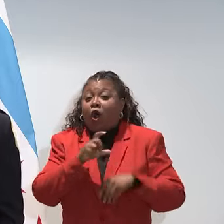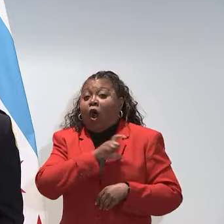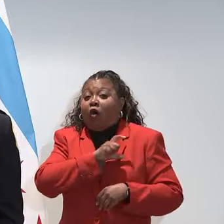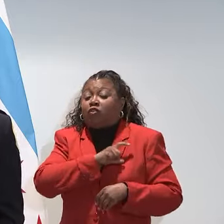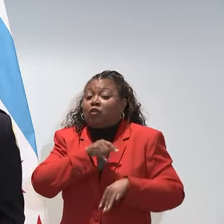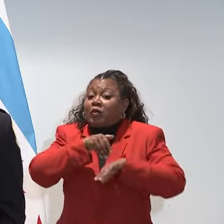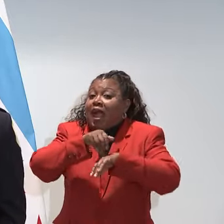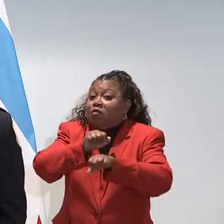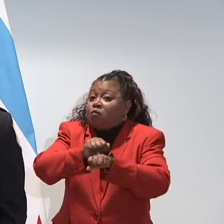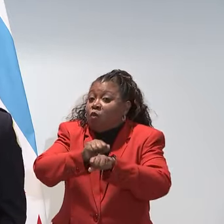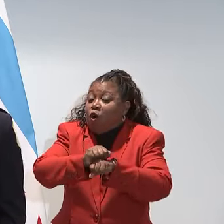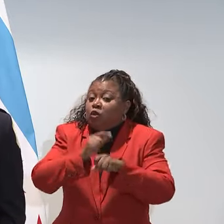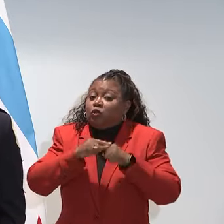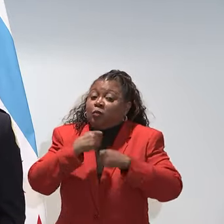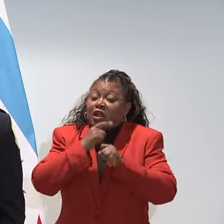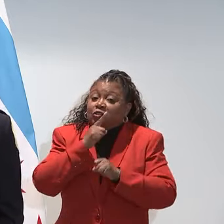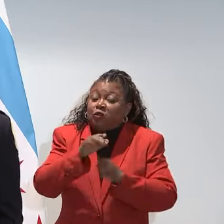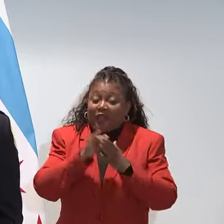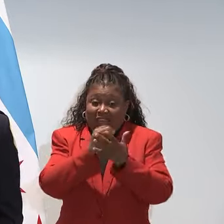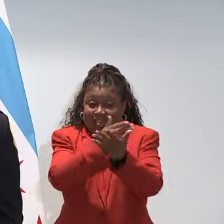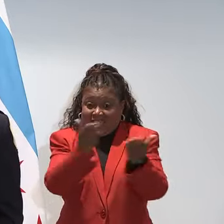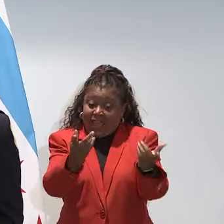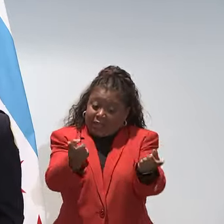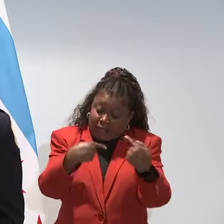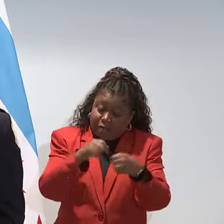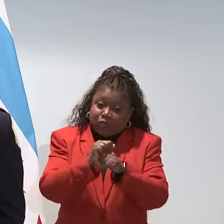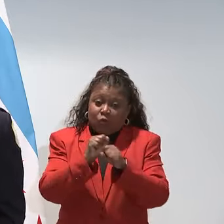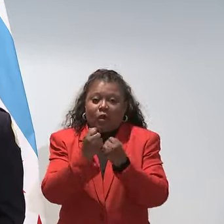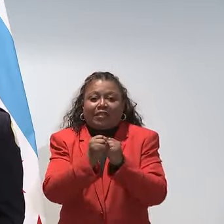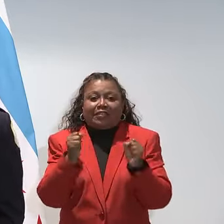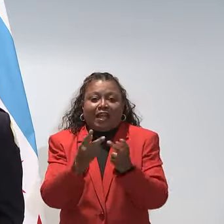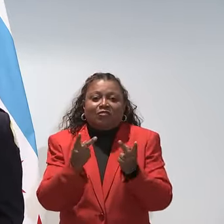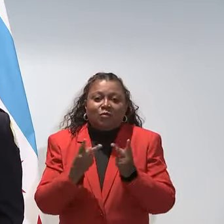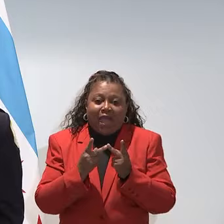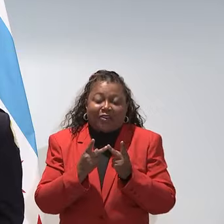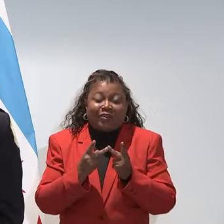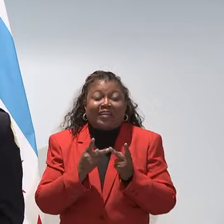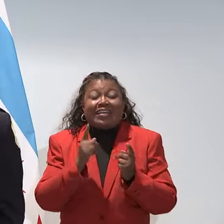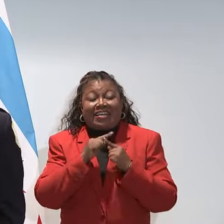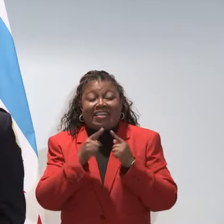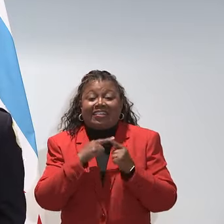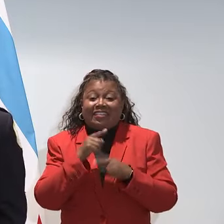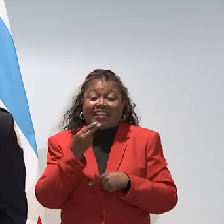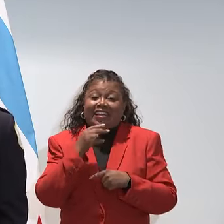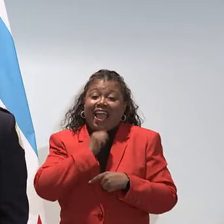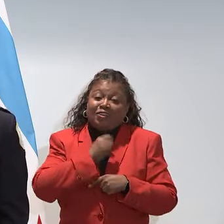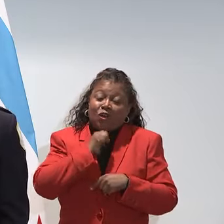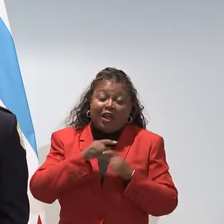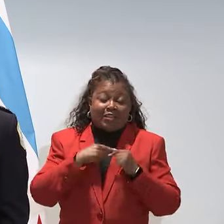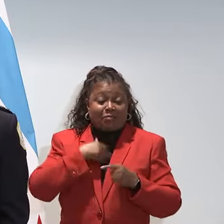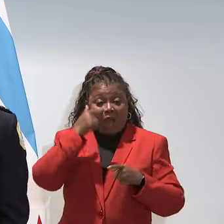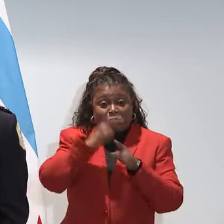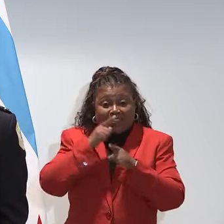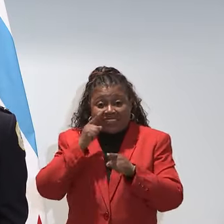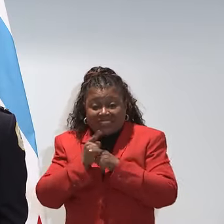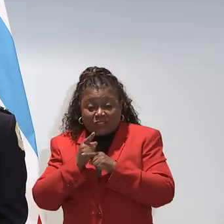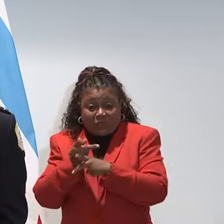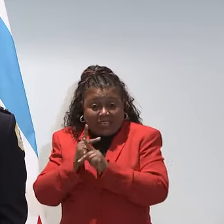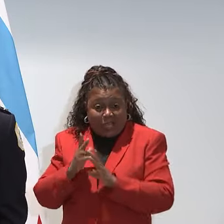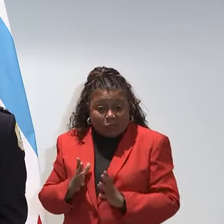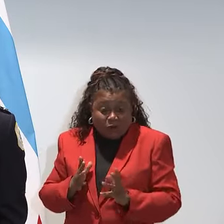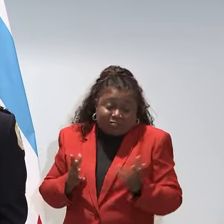officers at work to ensure that they come to work in a safe manner? It is the age-old question, am I my brother's and sister's